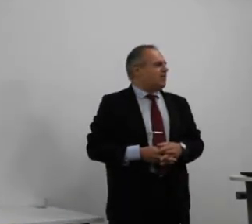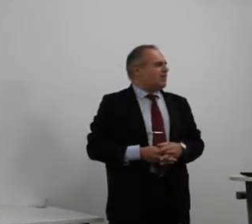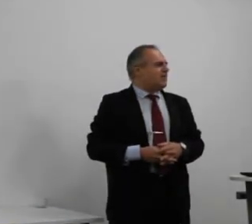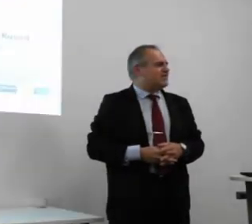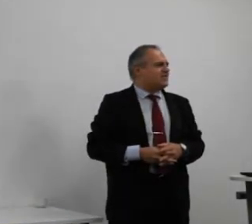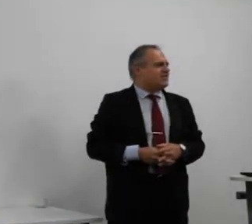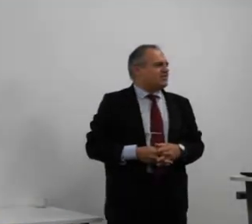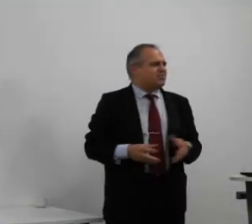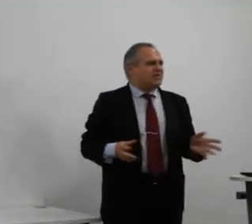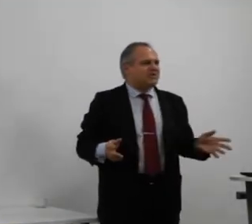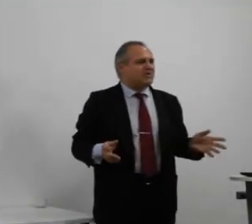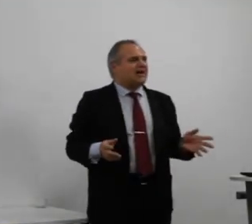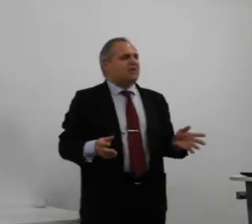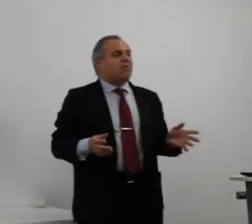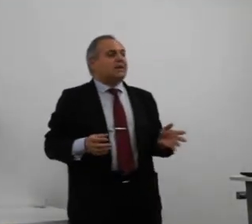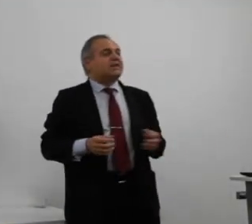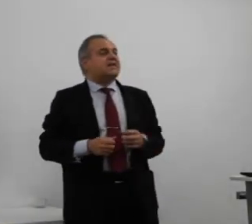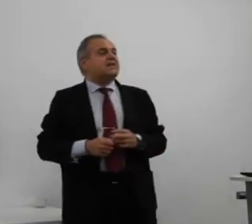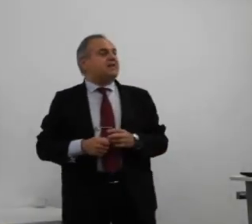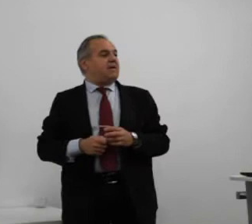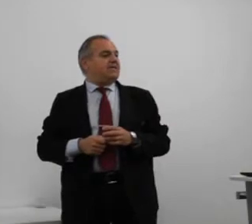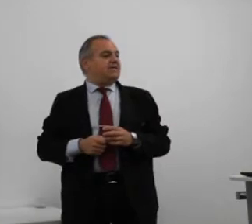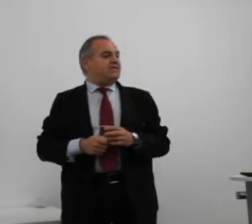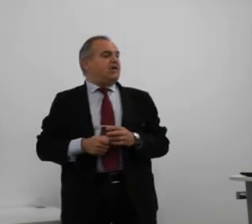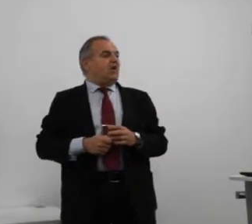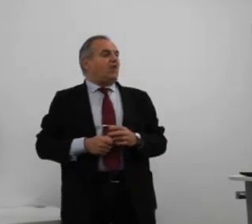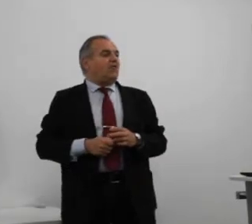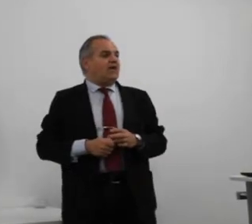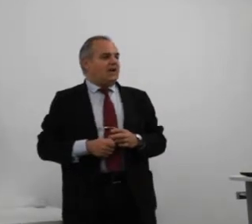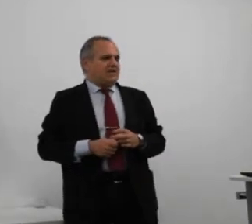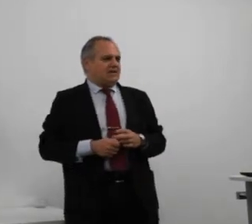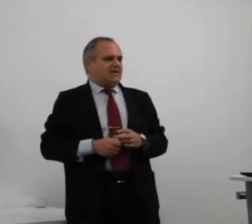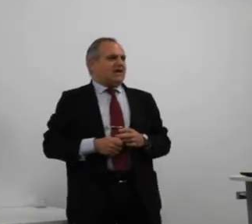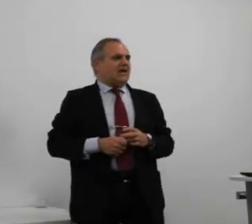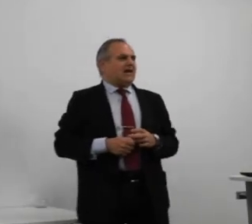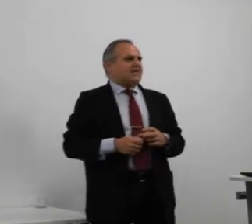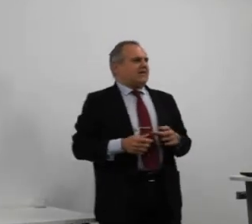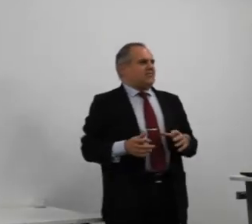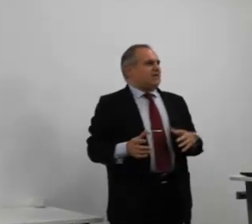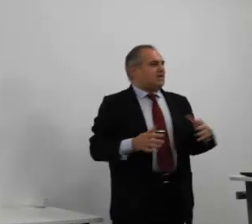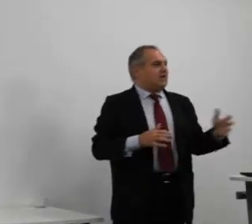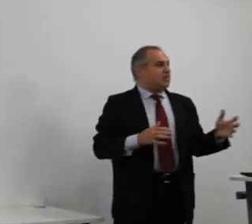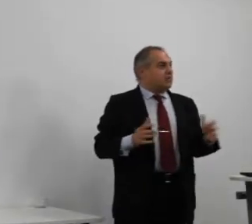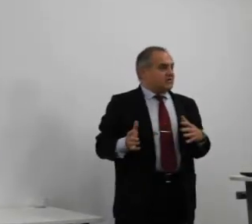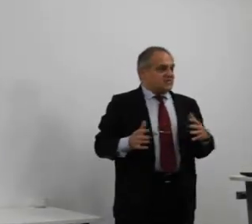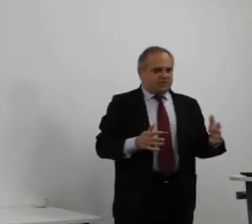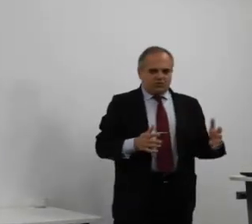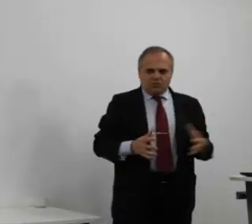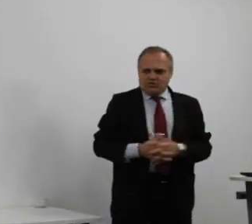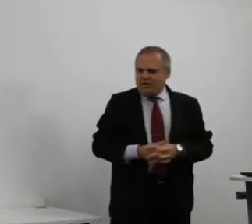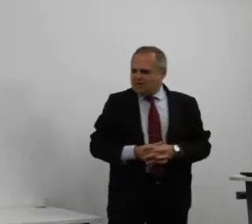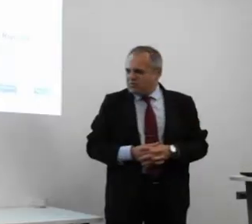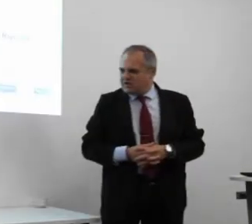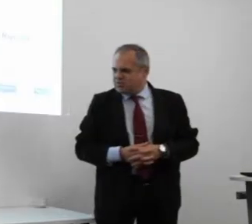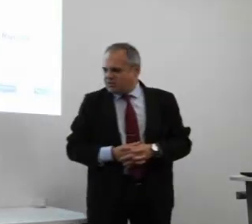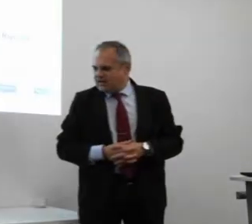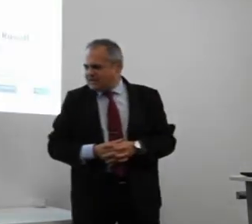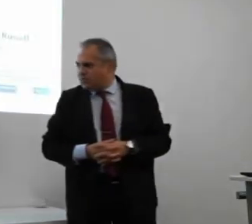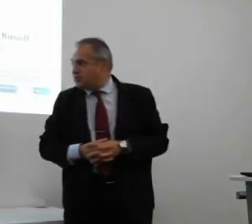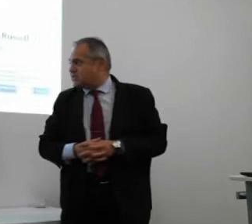our things which means we are completely independent of any academic influence in the sort and we exploit that and use